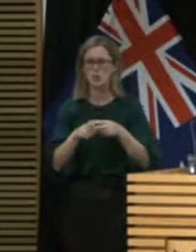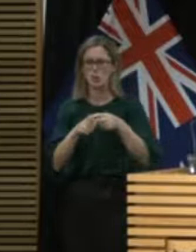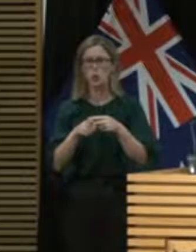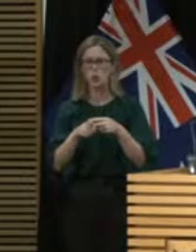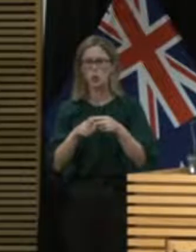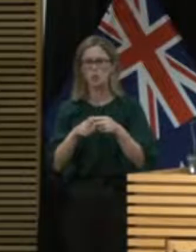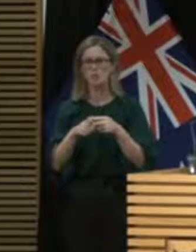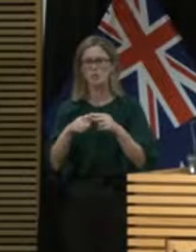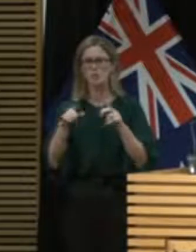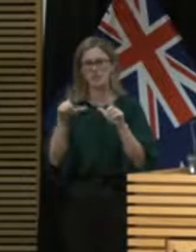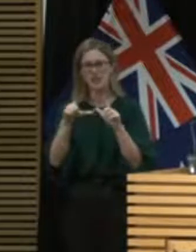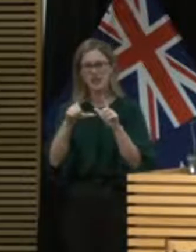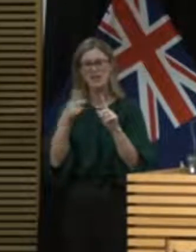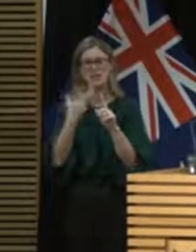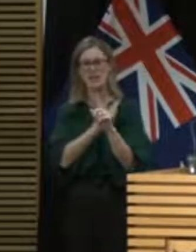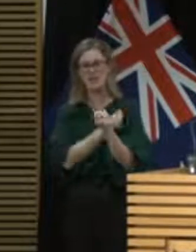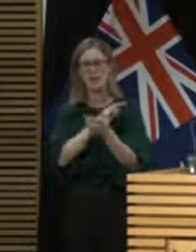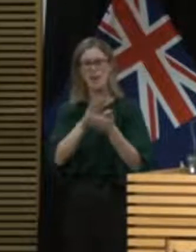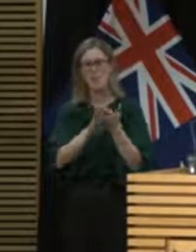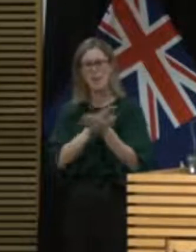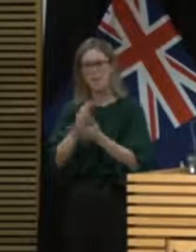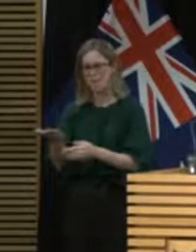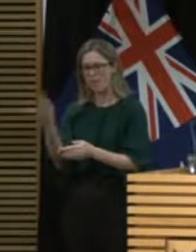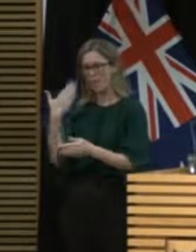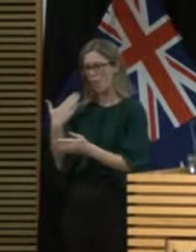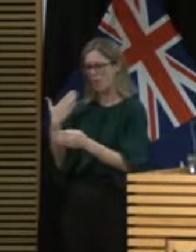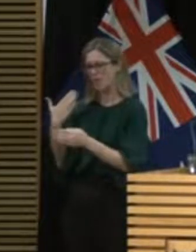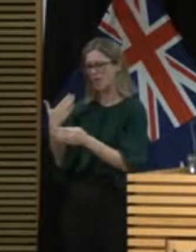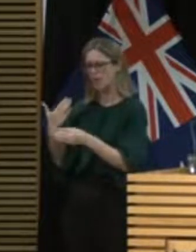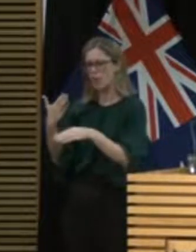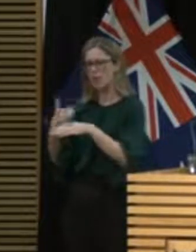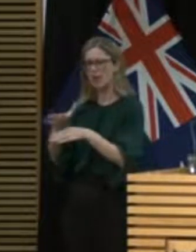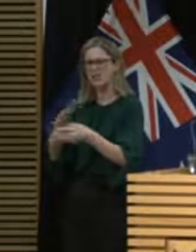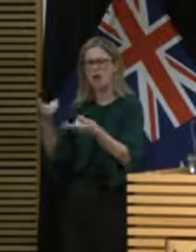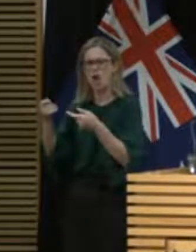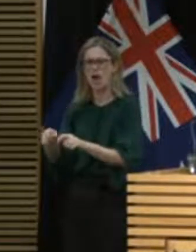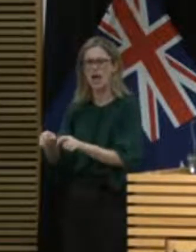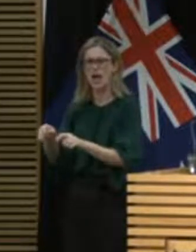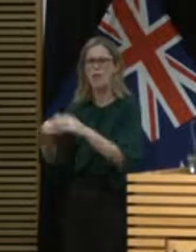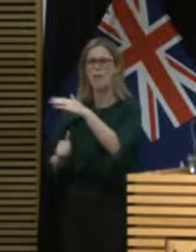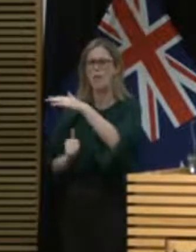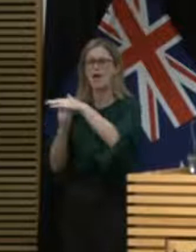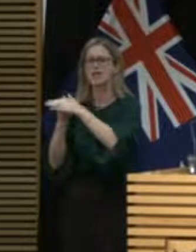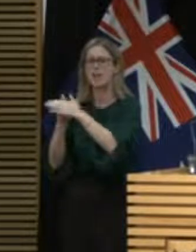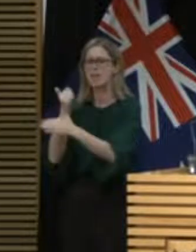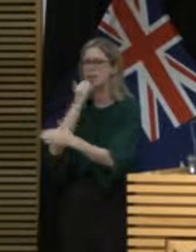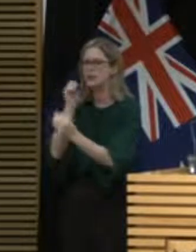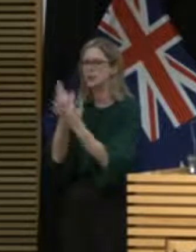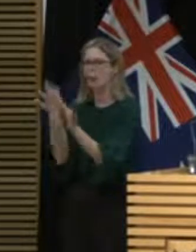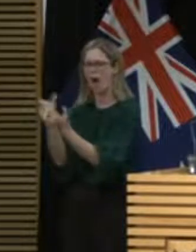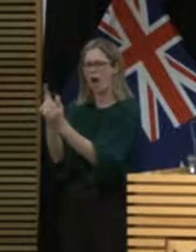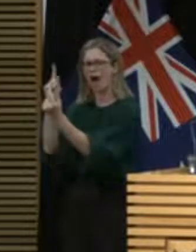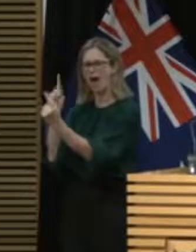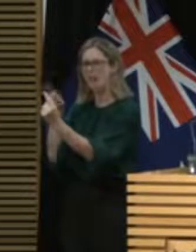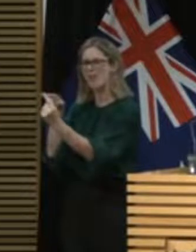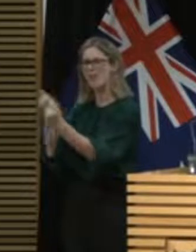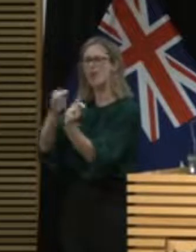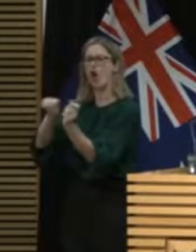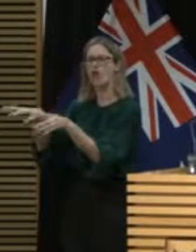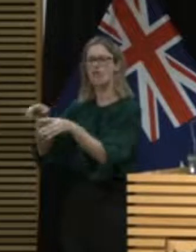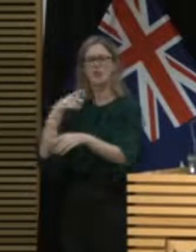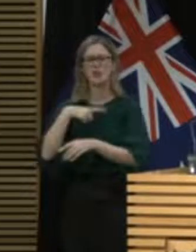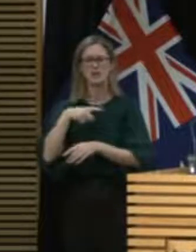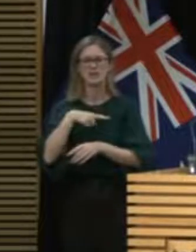to enable those workplaces that previously would have been the subject of heavy restrictions to operate without those heavy restrictions in place. So we see